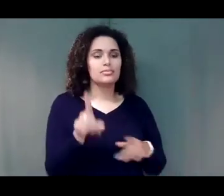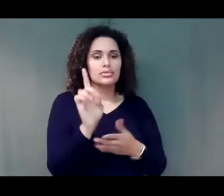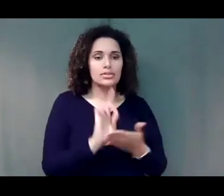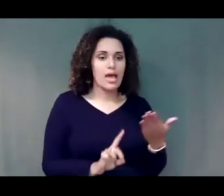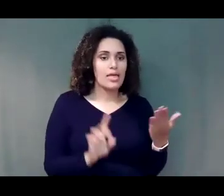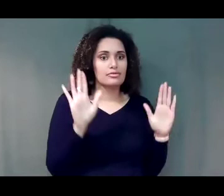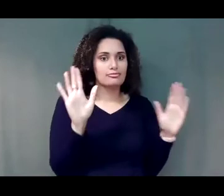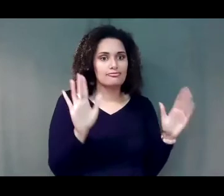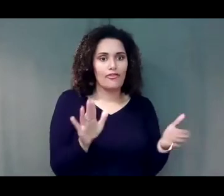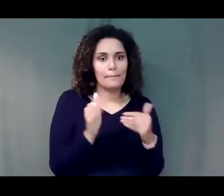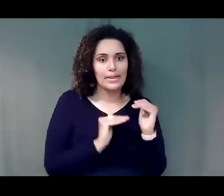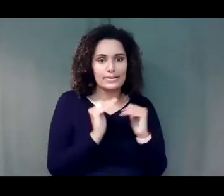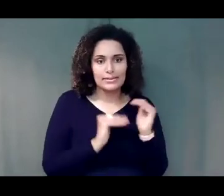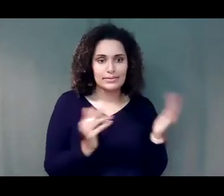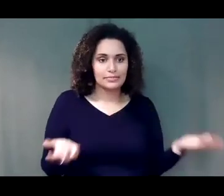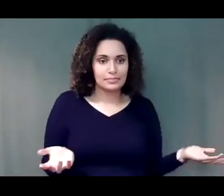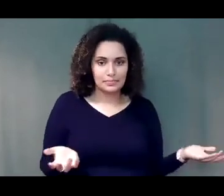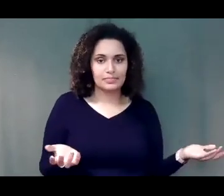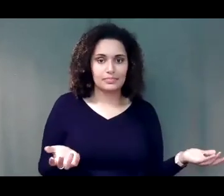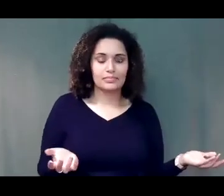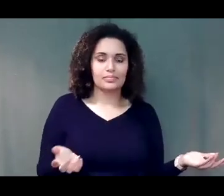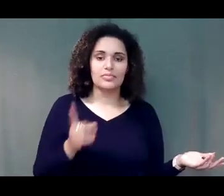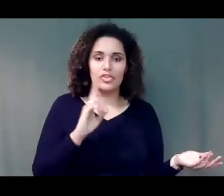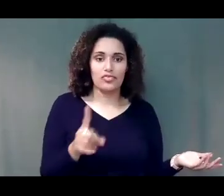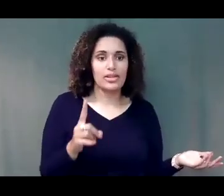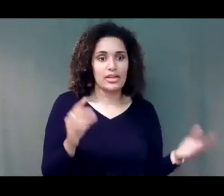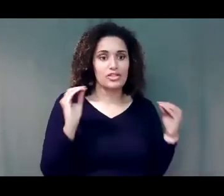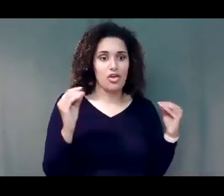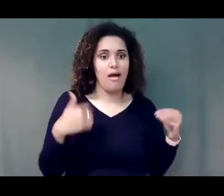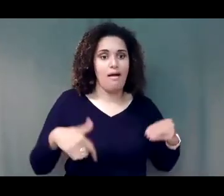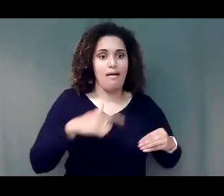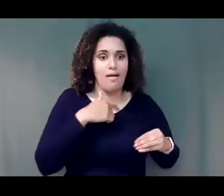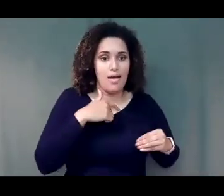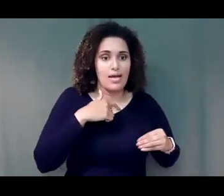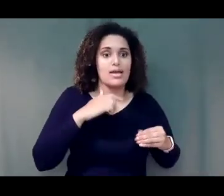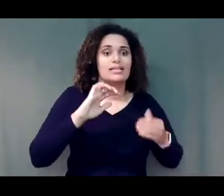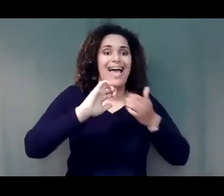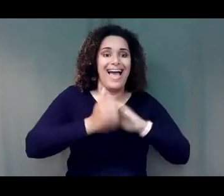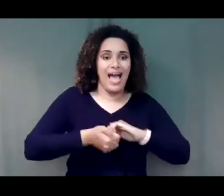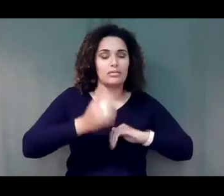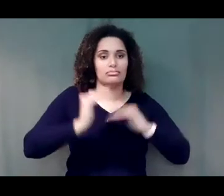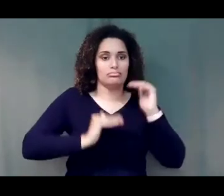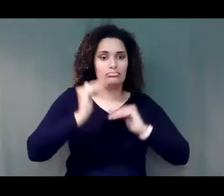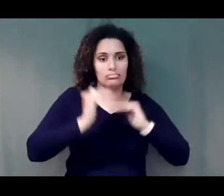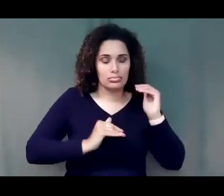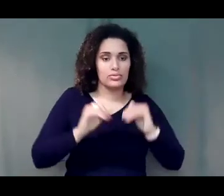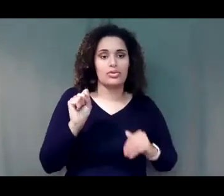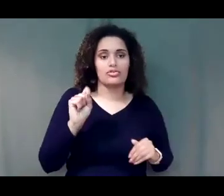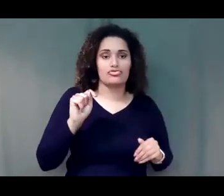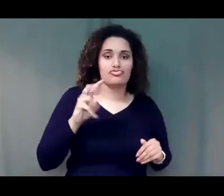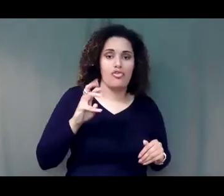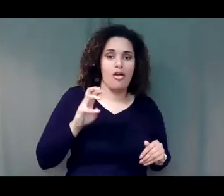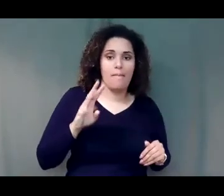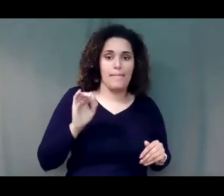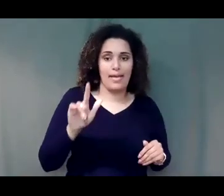lovely building and really taught us how to do straw bale construction. Most of the building